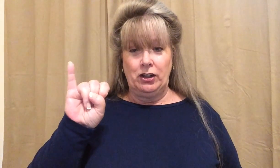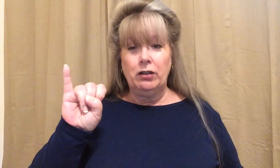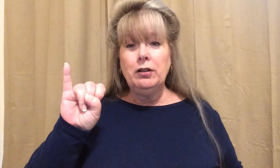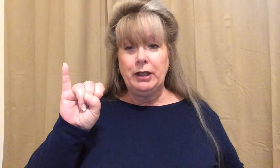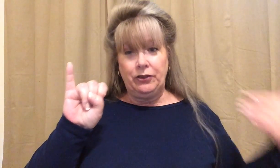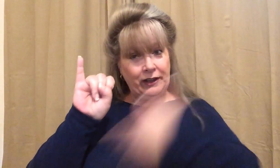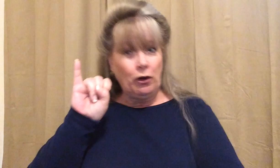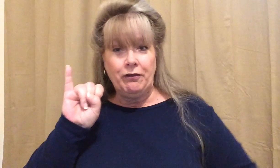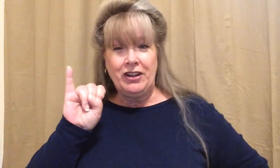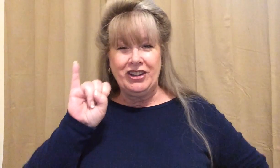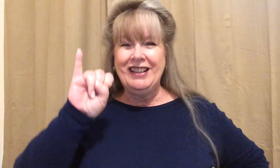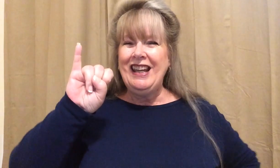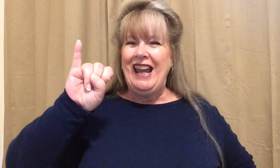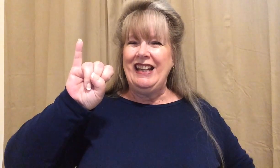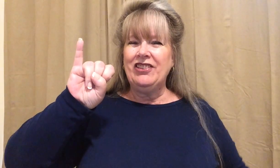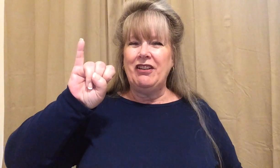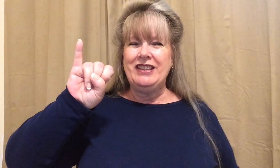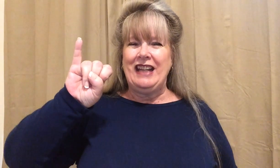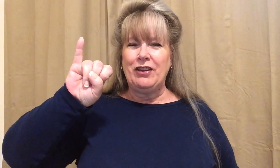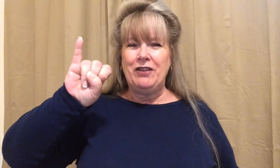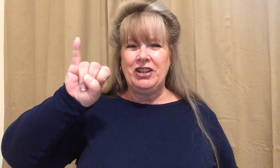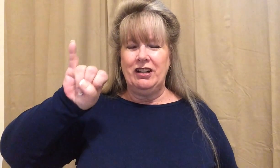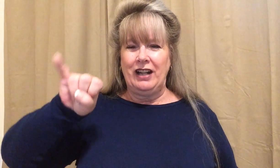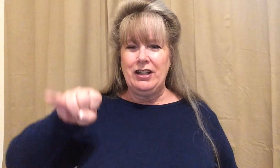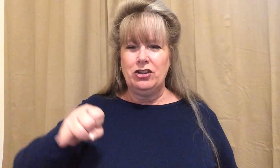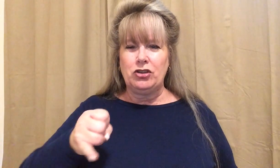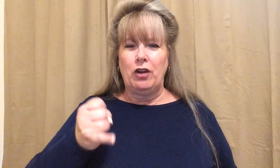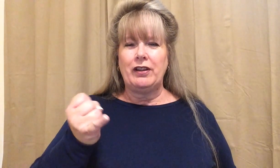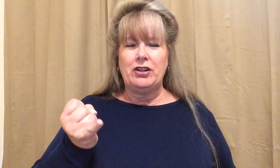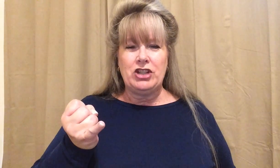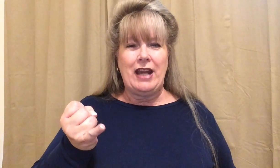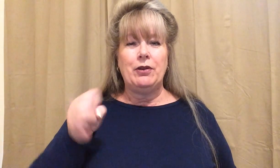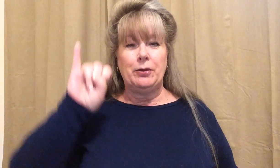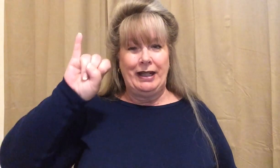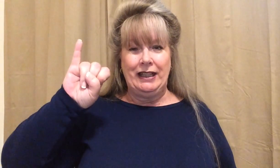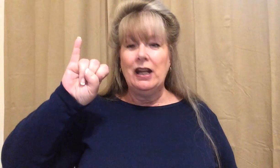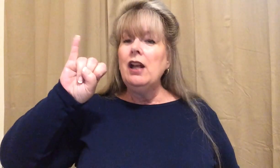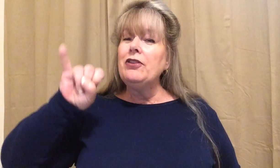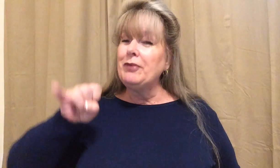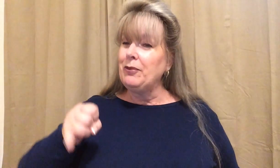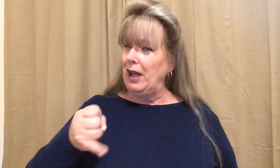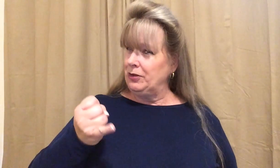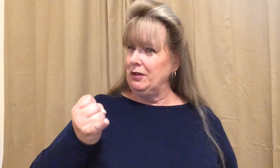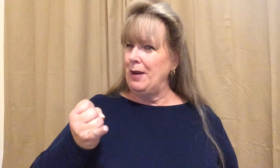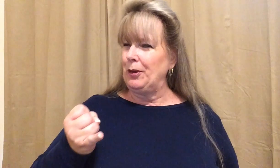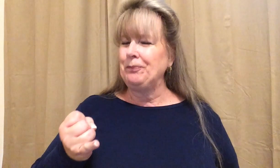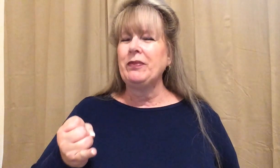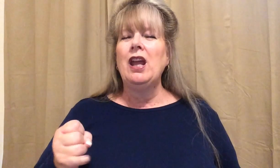finger because he's going fishing, and he's going to get the fishing hook, and you just draw the letter J with your pinky. Sometimes it helps you remember.